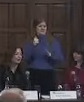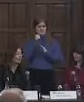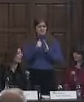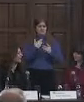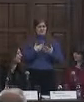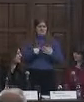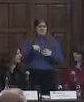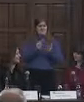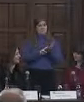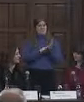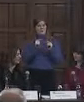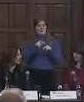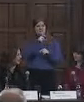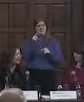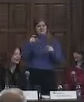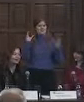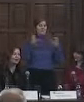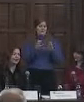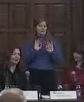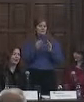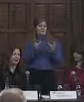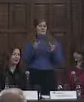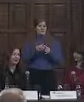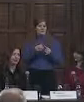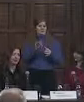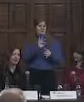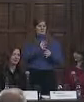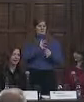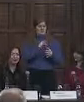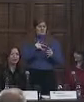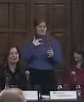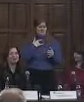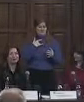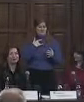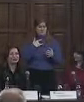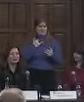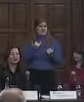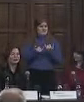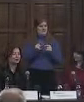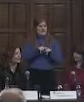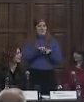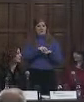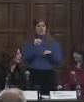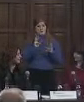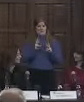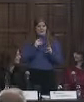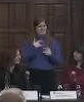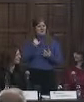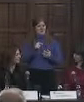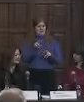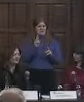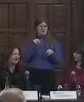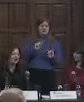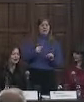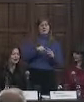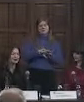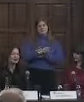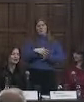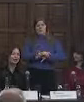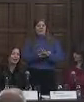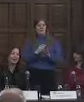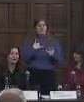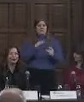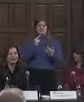to be a member on the Citizens' Assembly. I think, like most members, I took it as a challenge, and